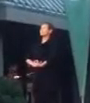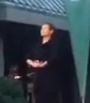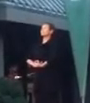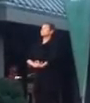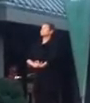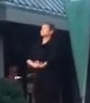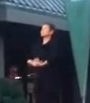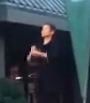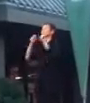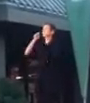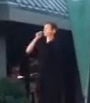very serene,